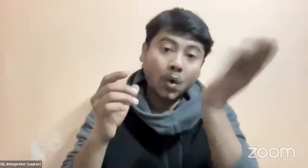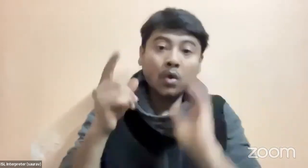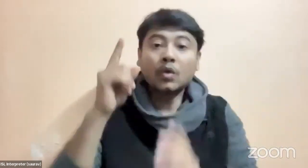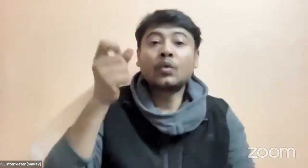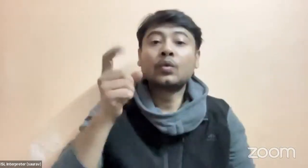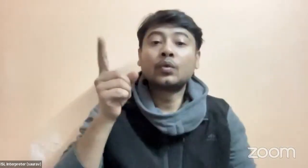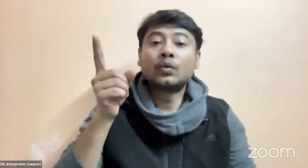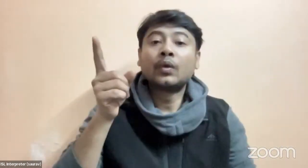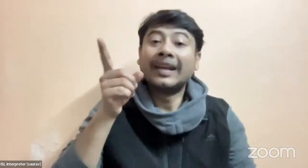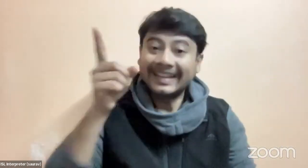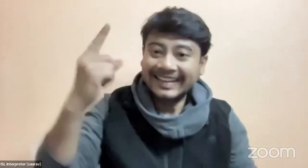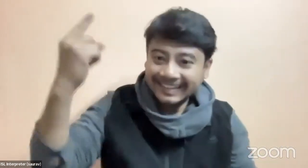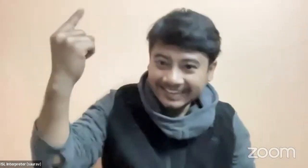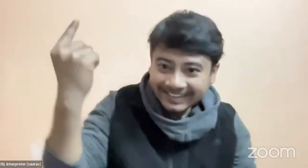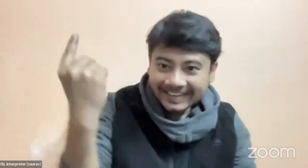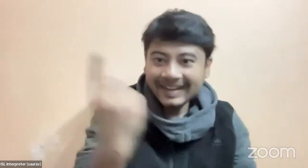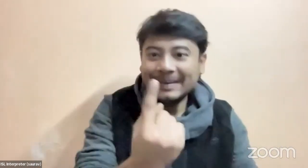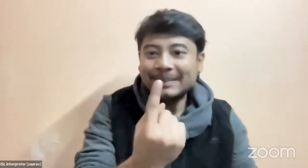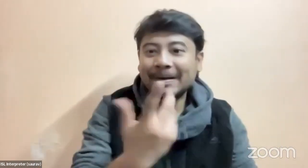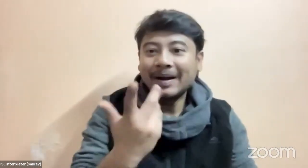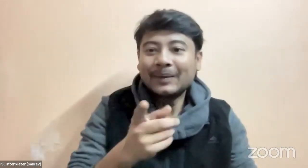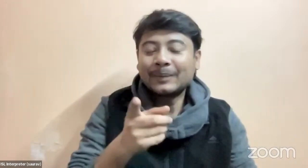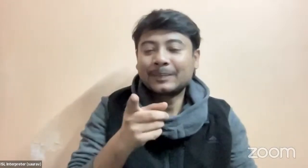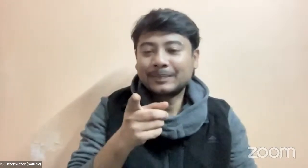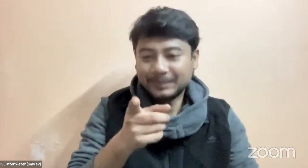Muni, from where have you come?